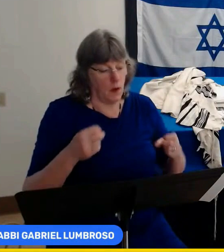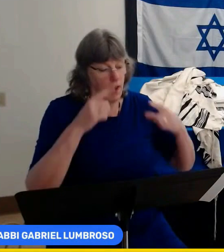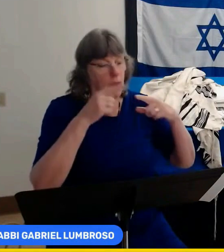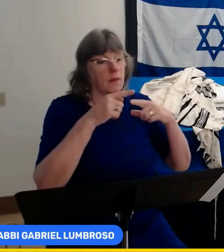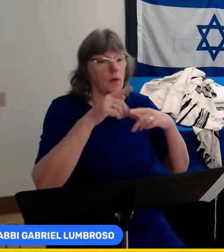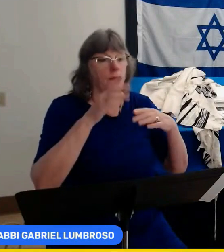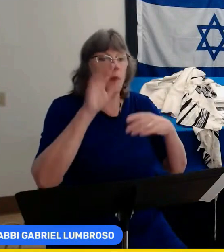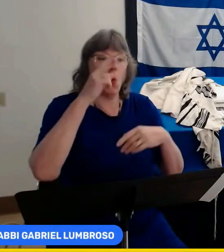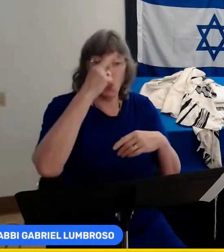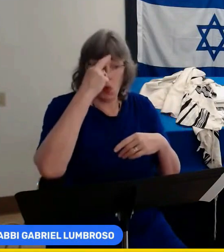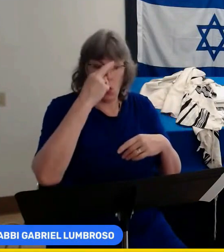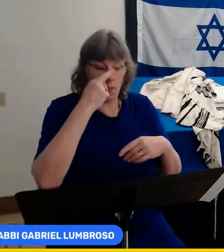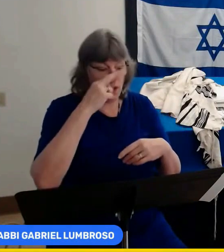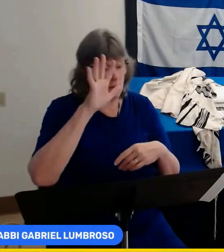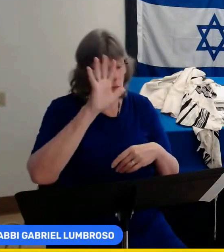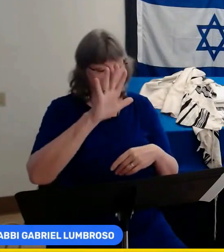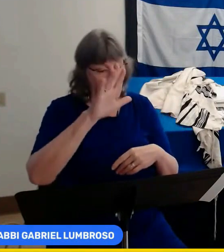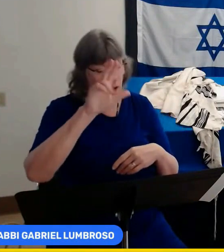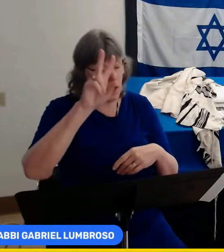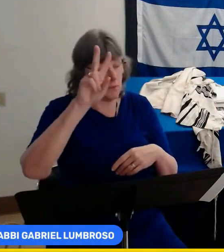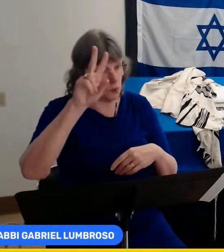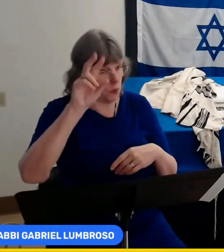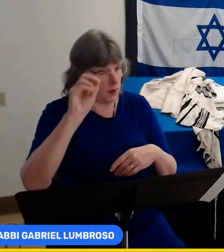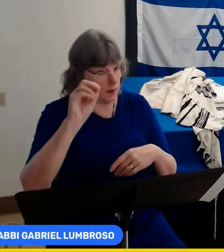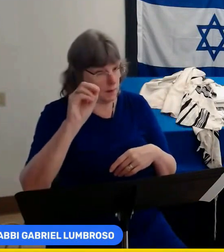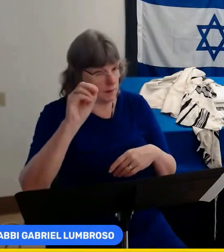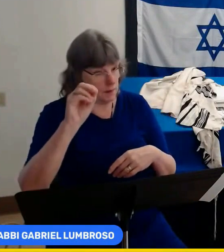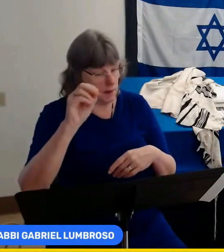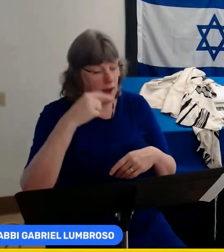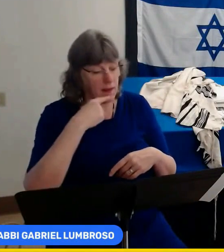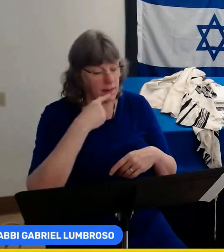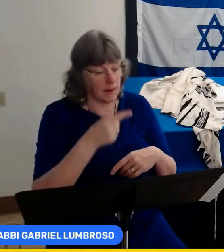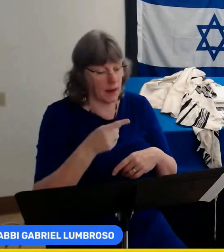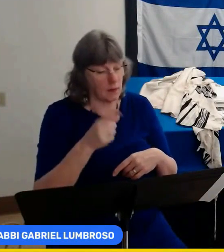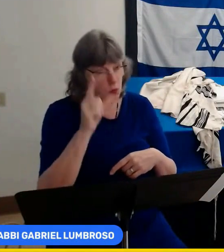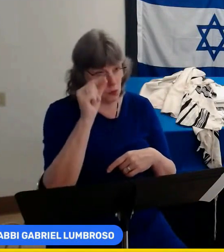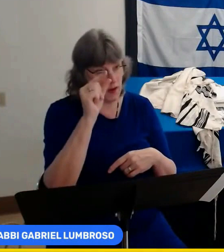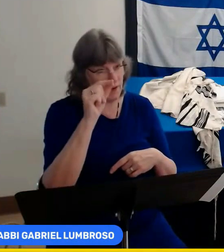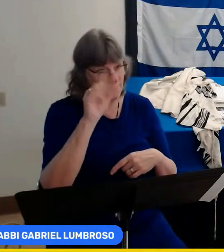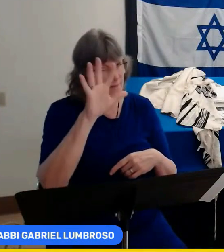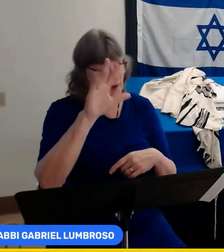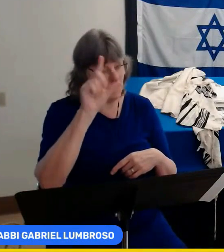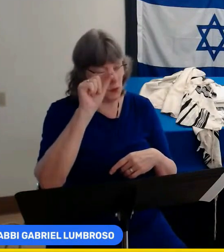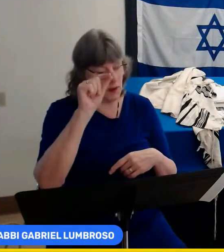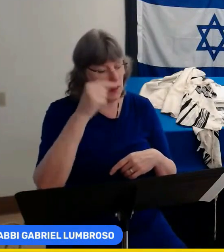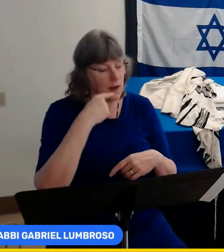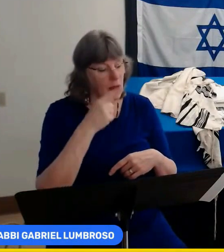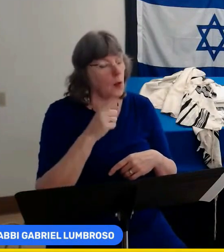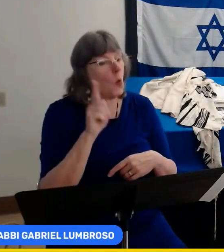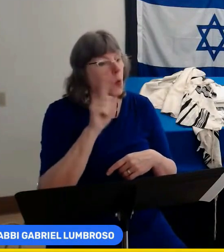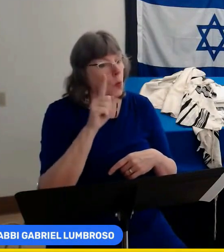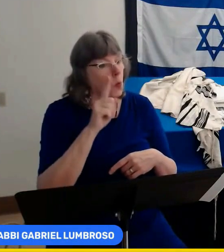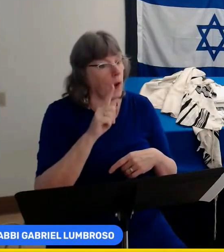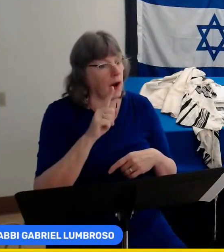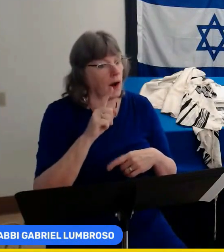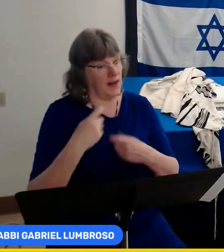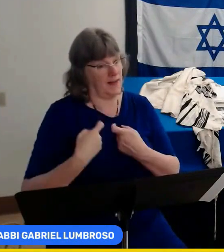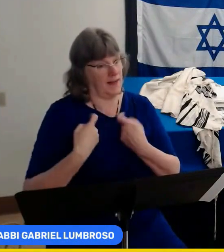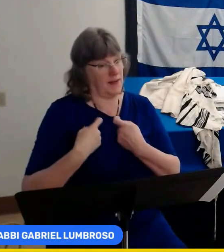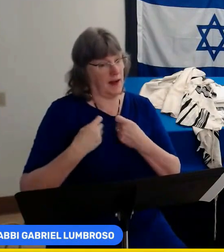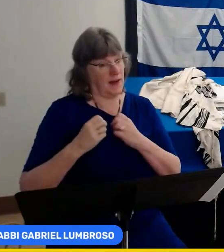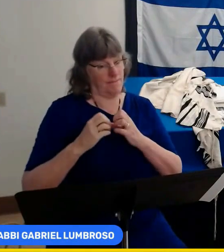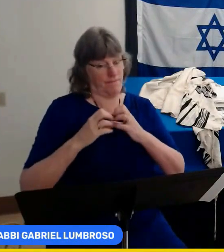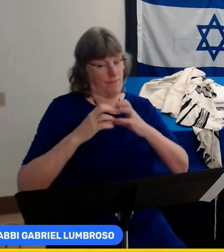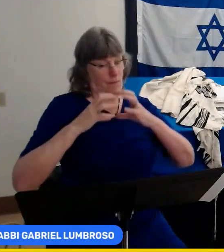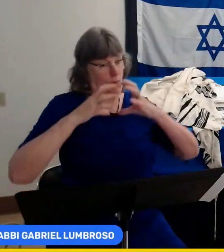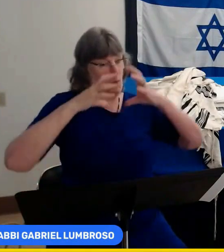says that where sin increased, grace abounded all the more.